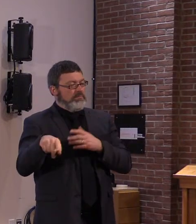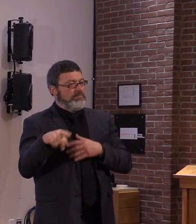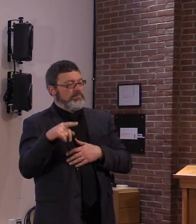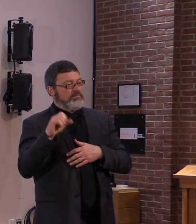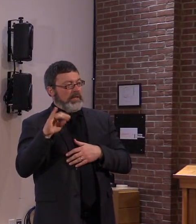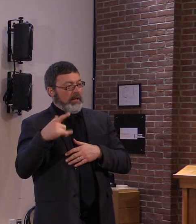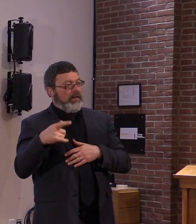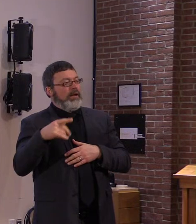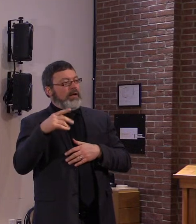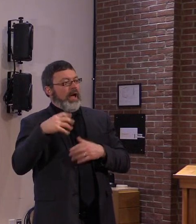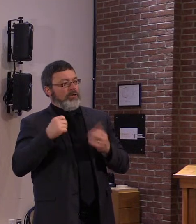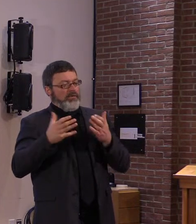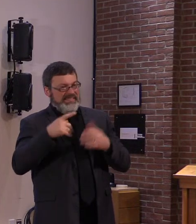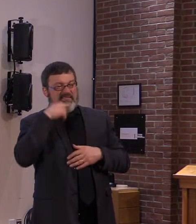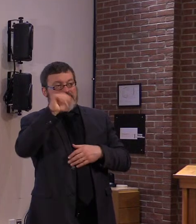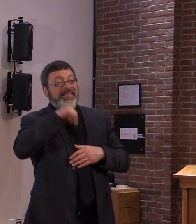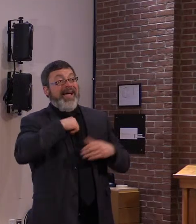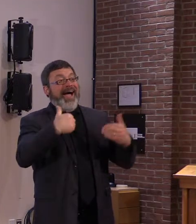care facilities with an outbreak.